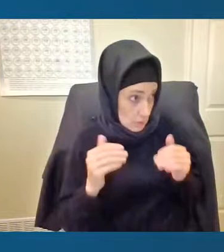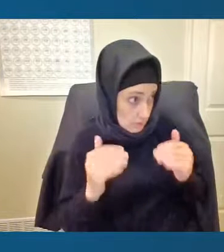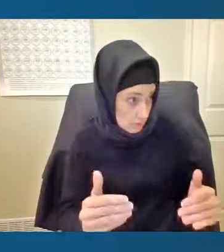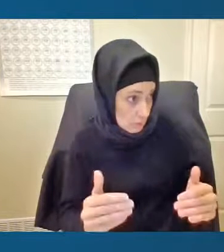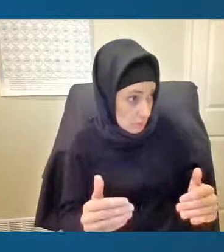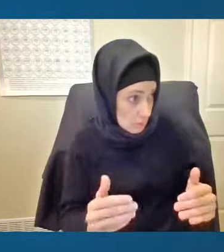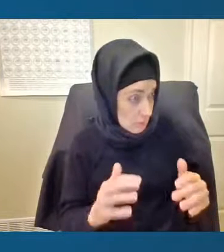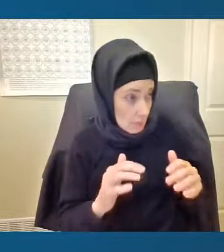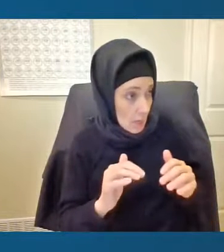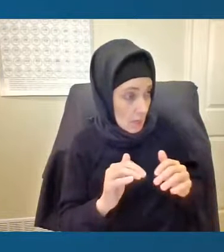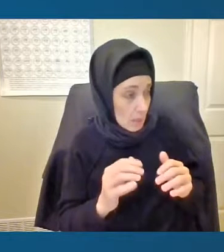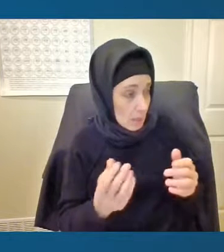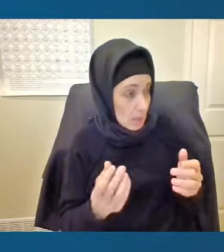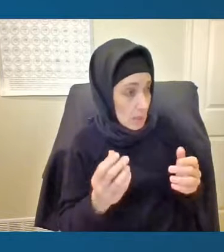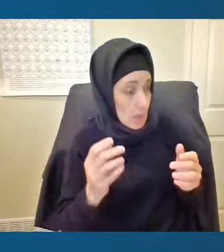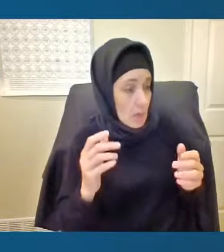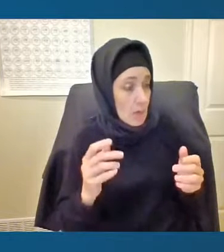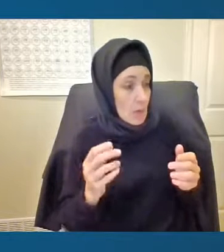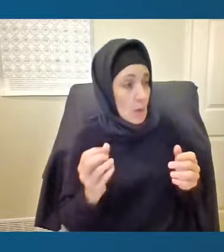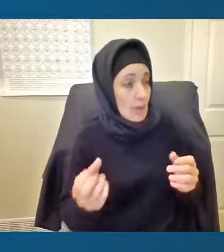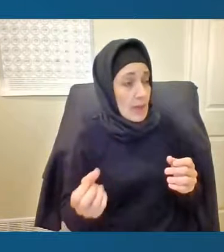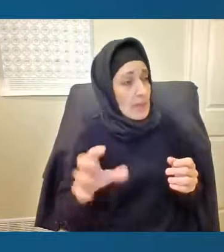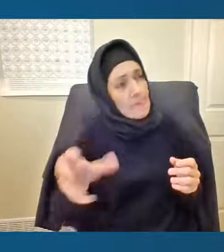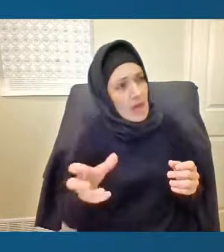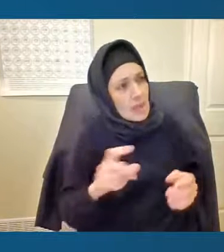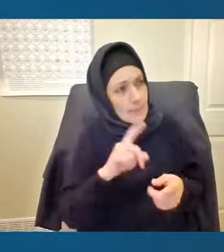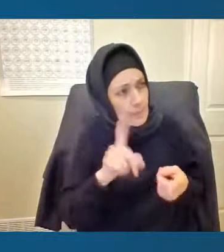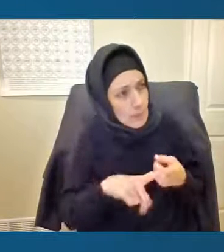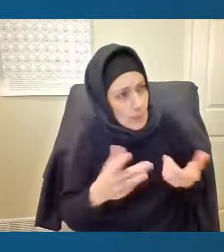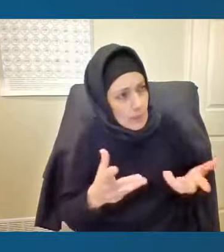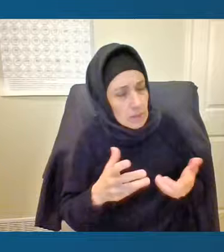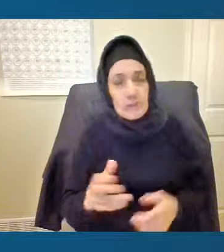5 minutes? Huh? Yep. Oof.